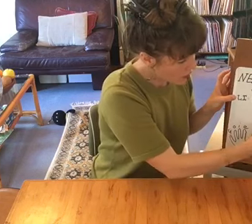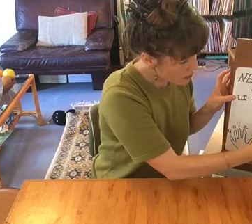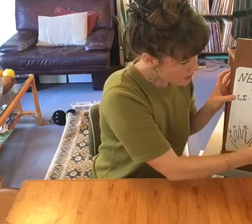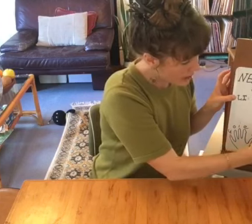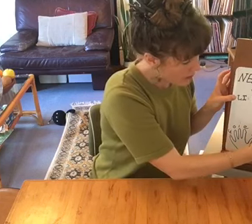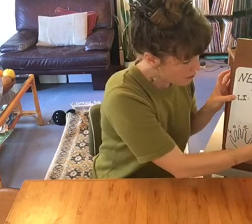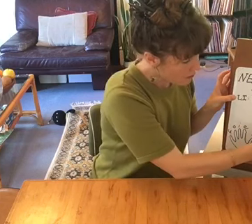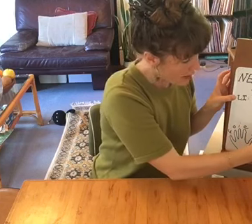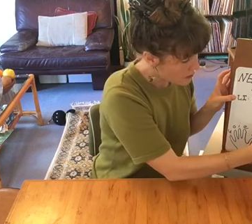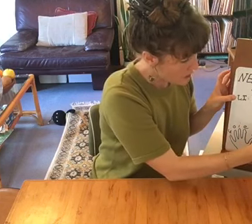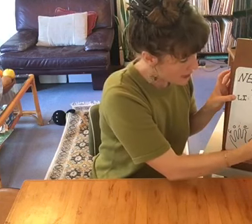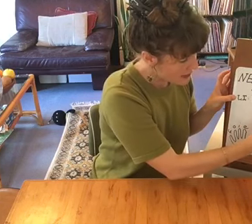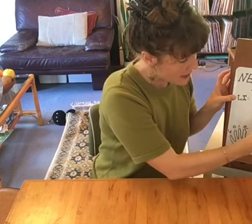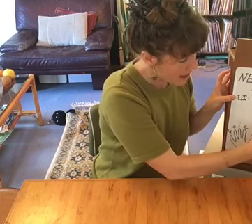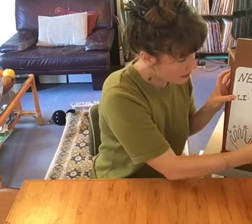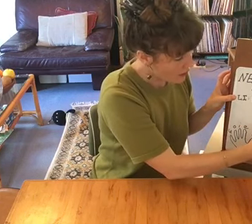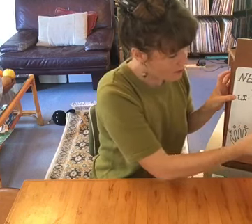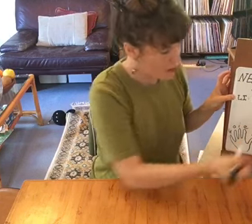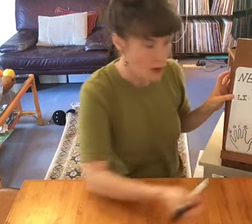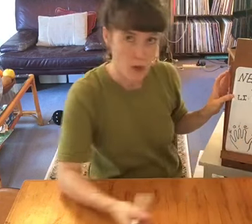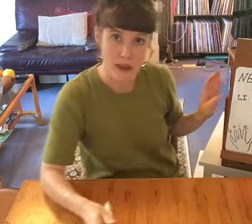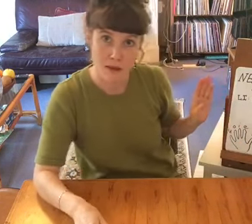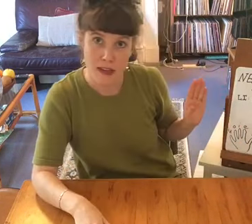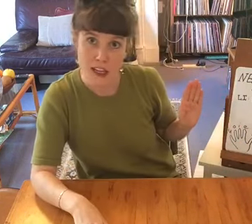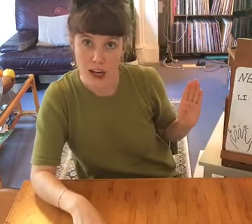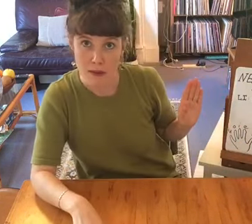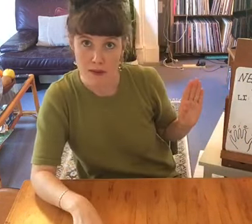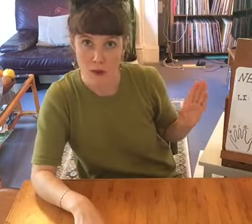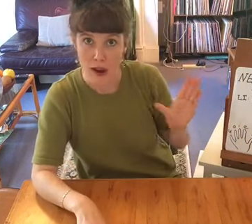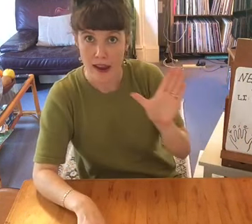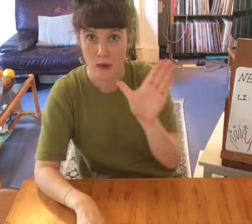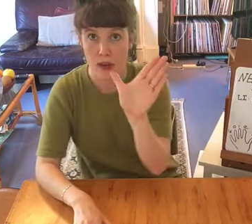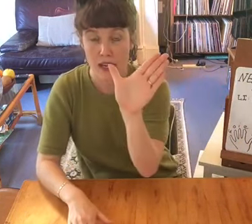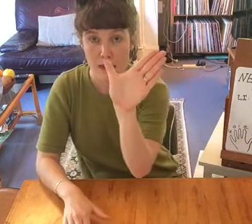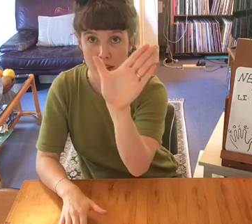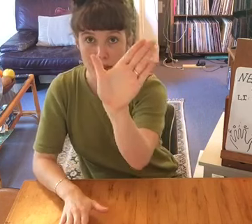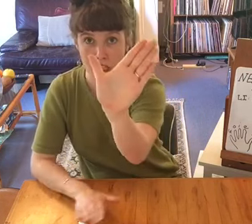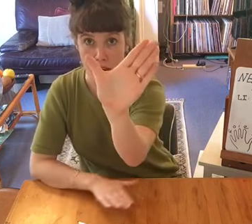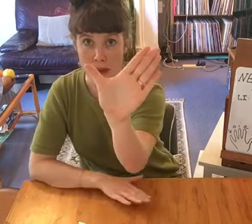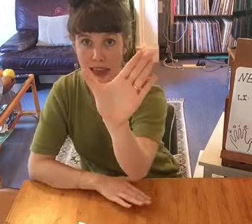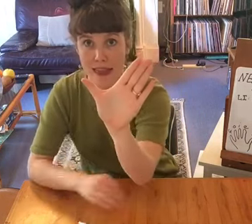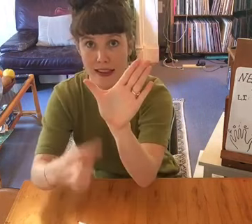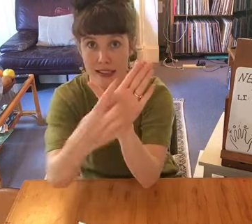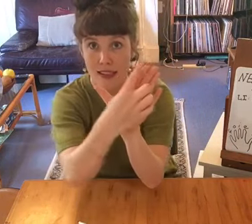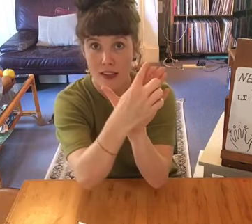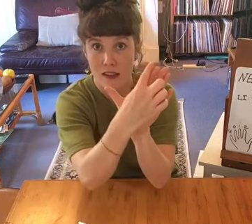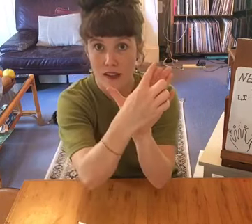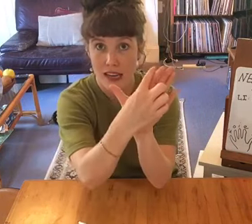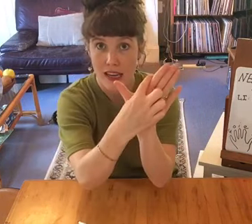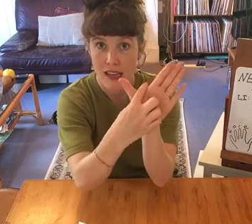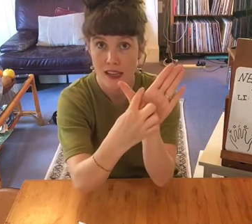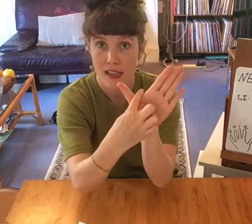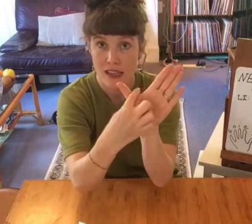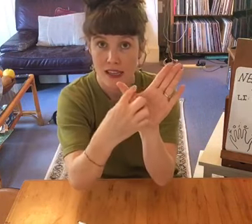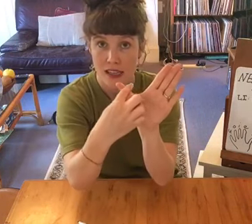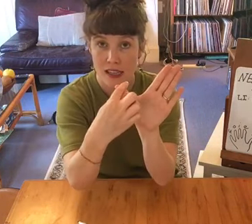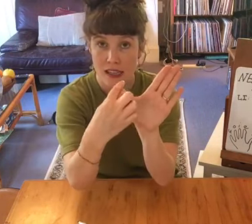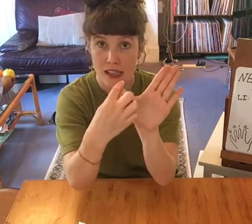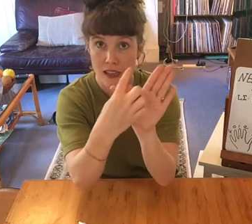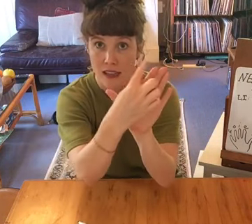do a capital Y, so we're going to start off with the V shape of the Y. We're going to make a V shape like this. Can you see that